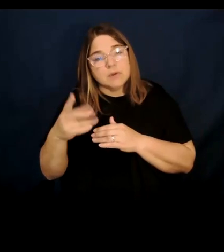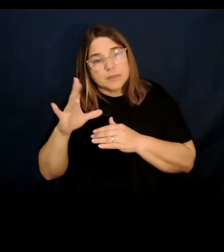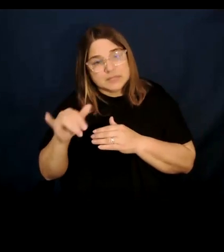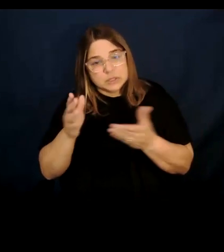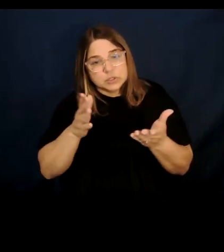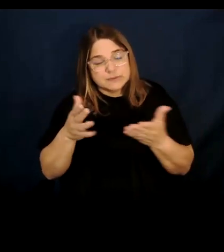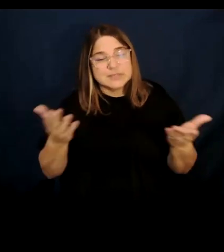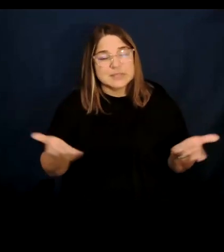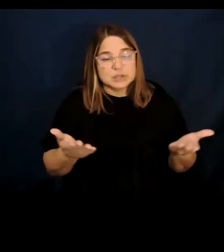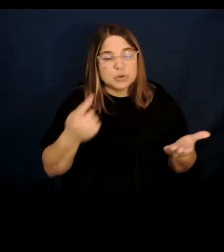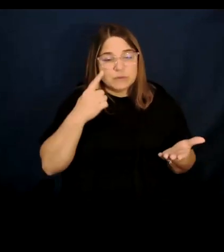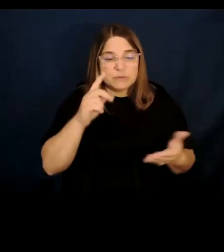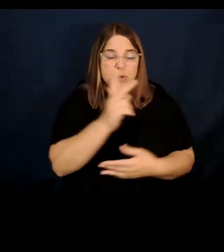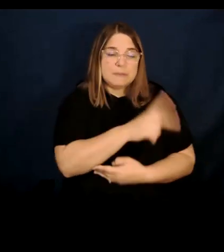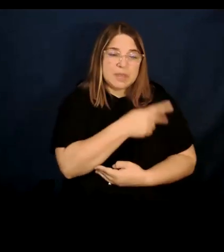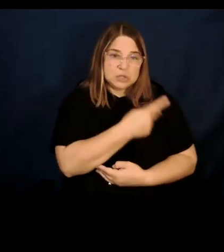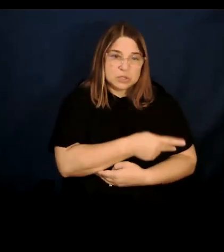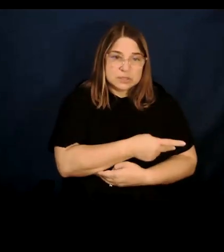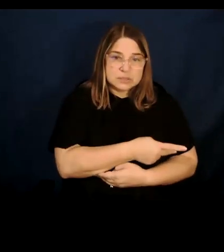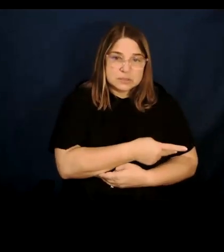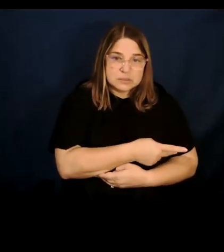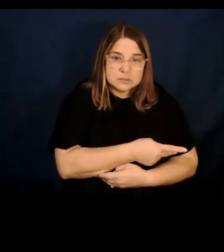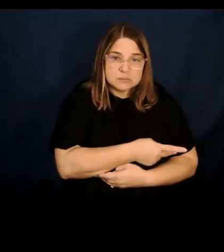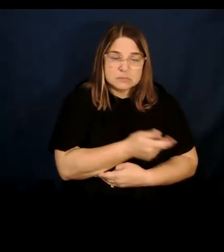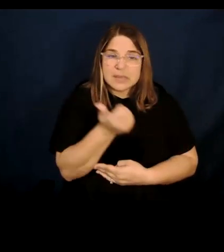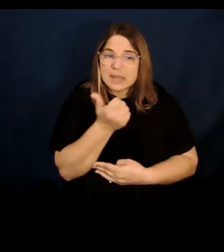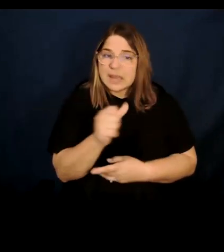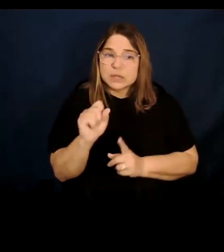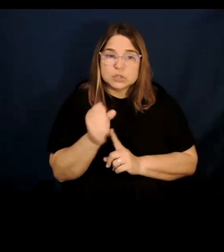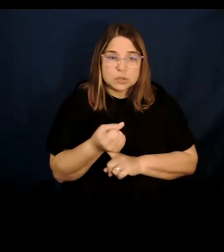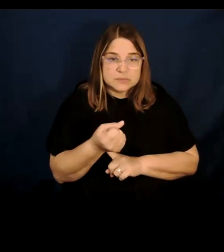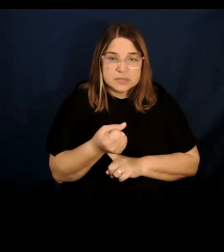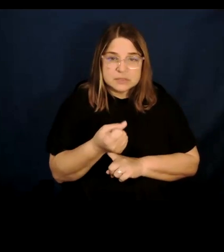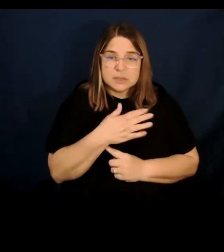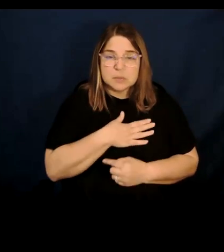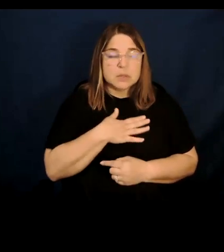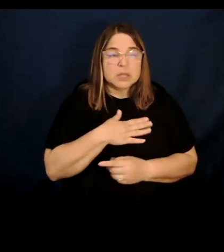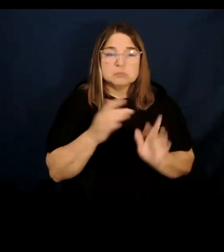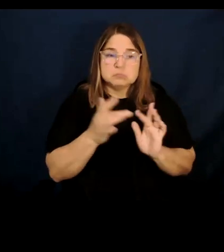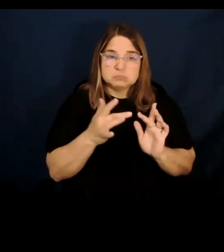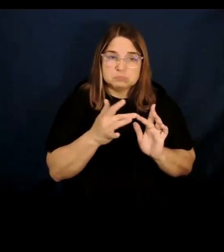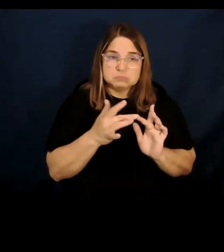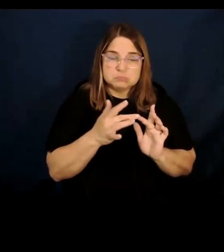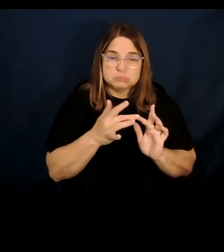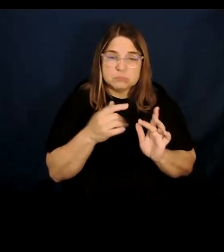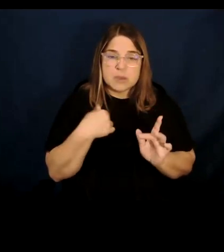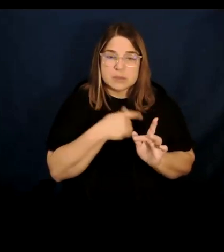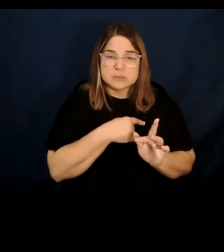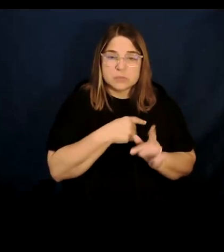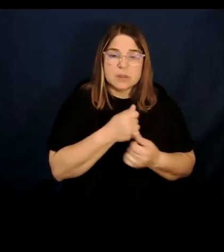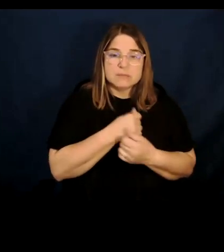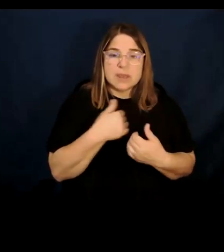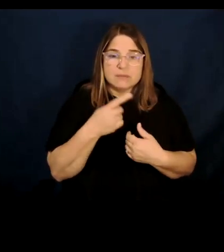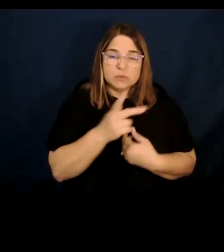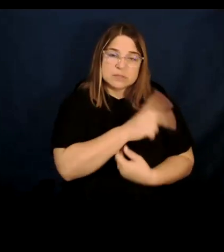here for patients under any circumstance. Please don't hesitate to reach out to us, and we'd love to have you as